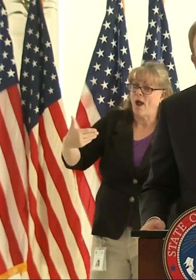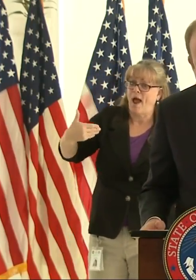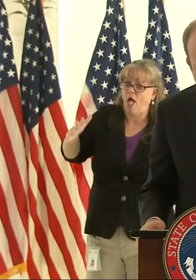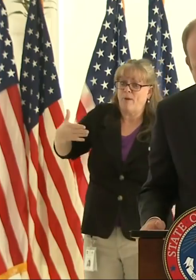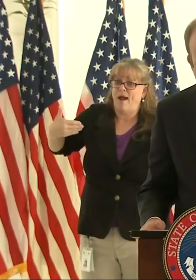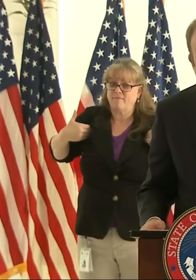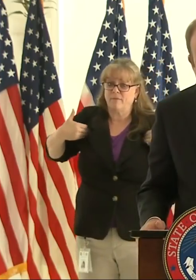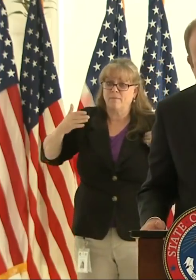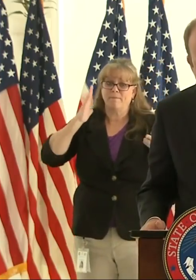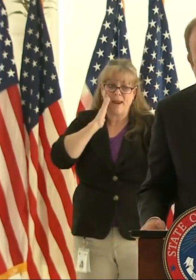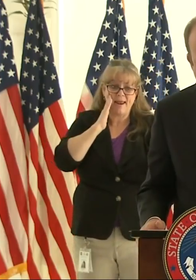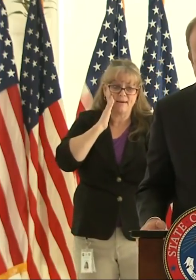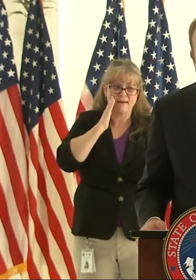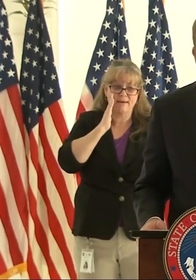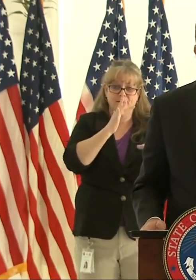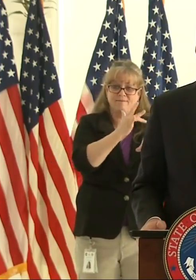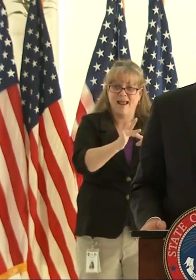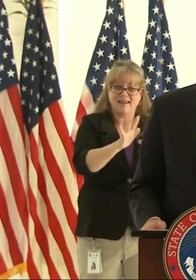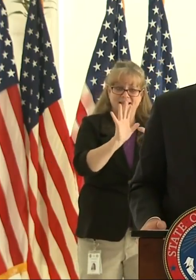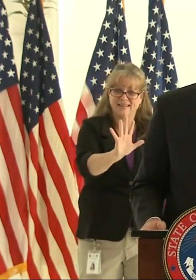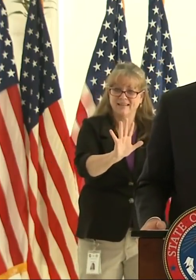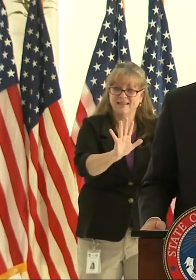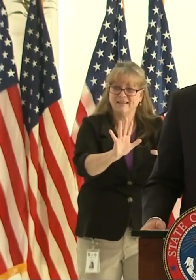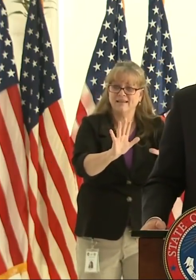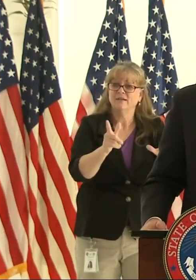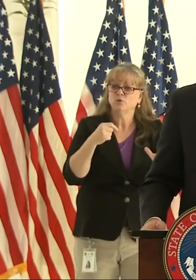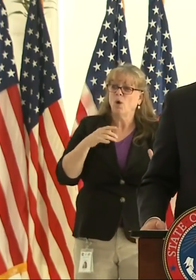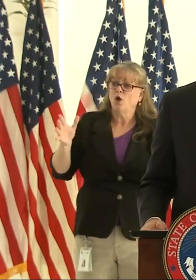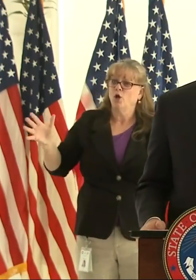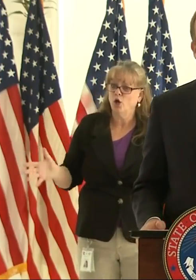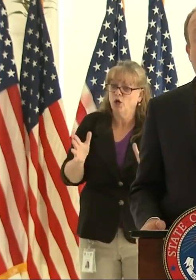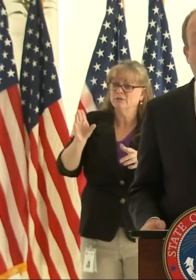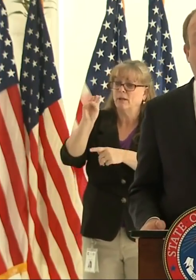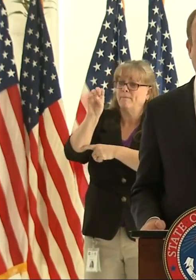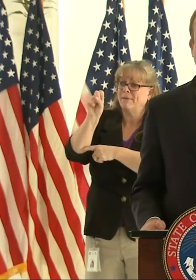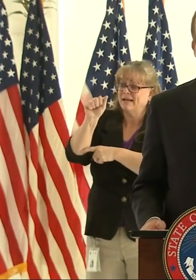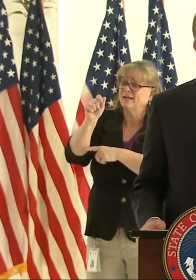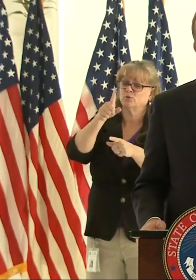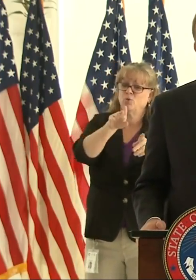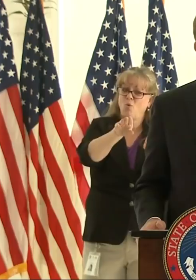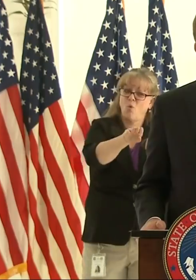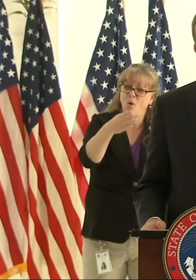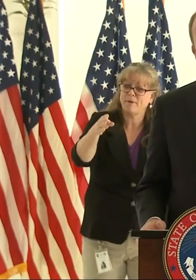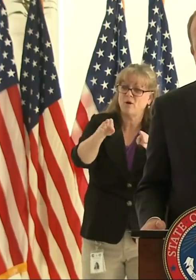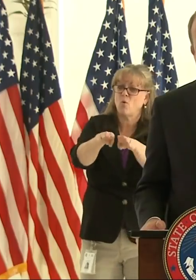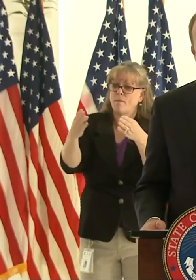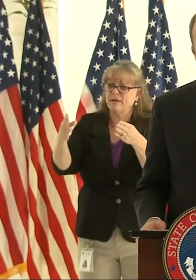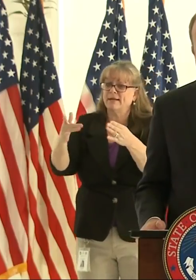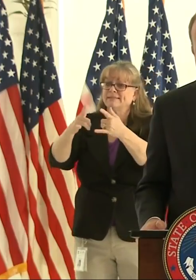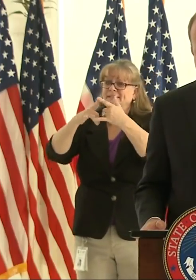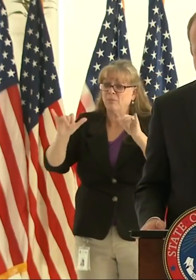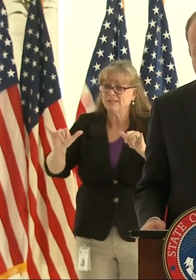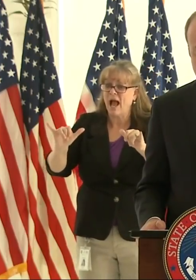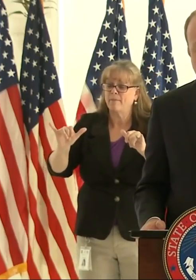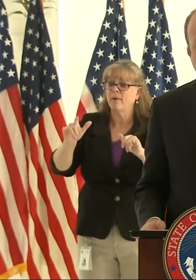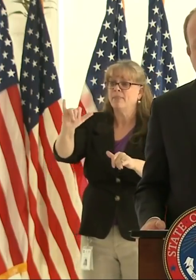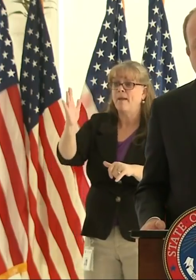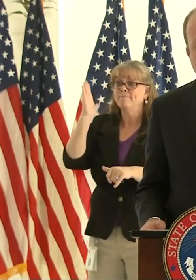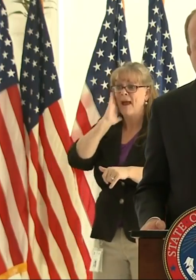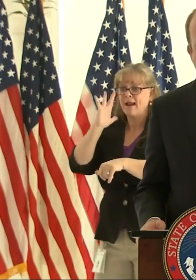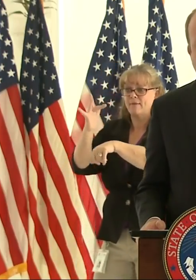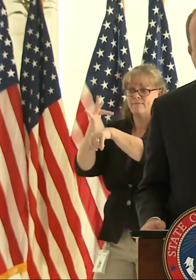state in opening as soon as possible. Having those beds in place is critical. We look forward to reviewing. The Department of Public Health will